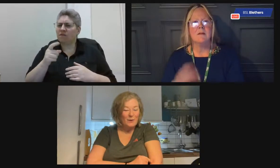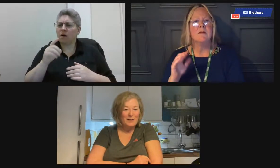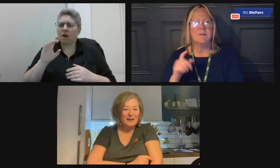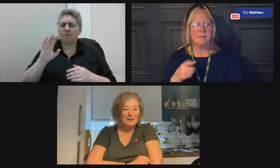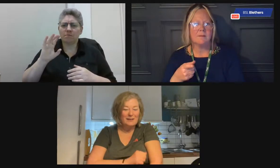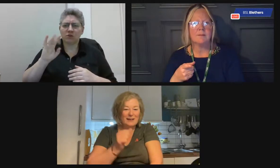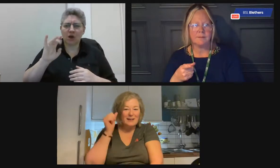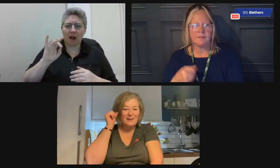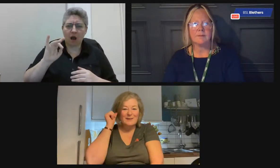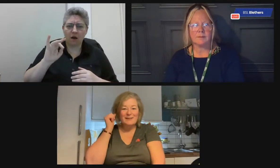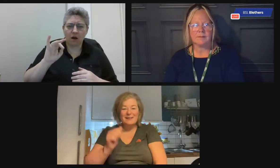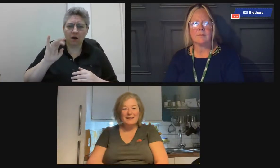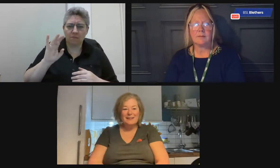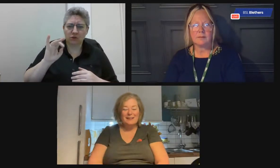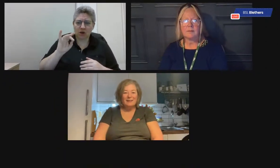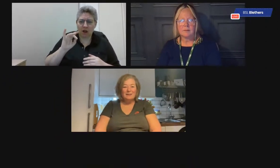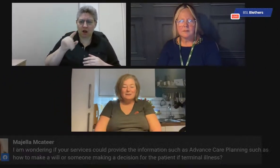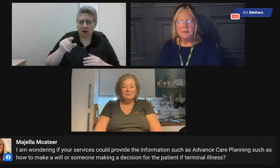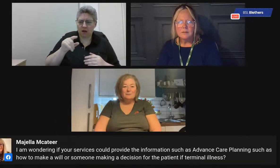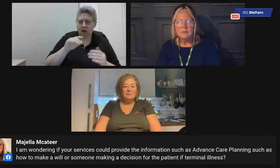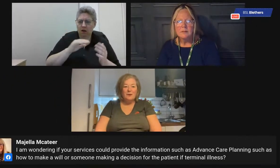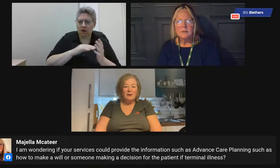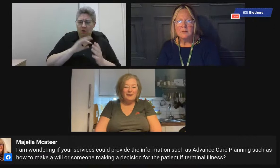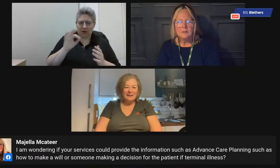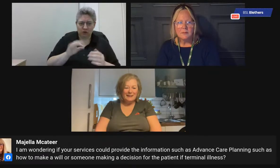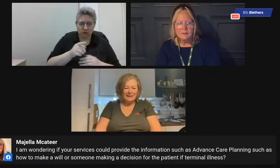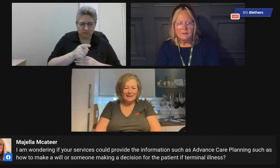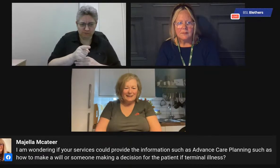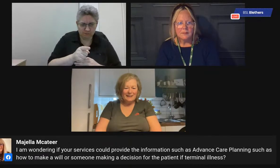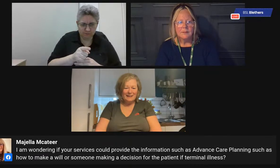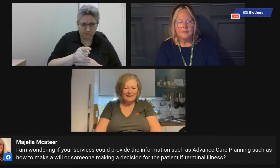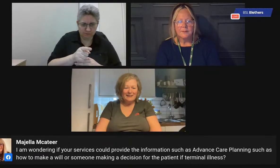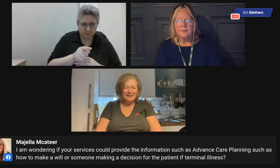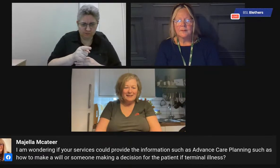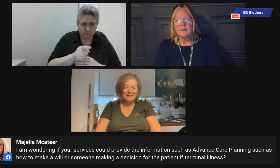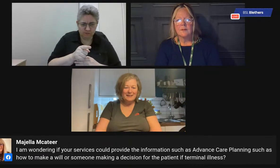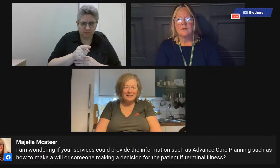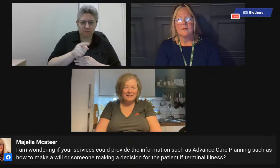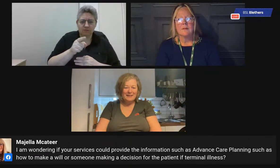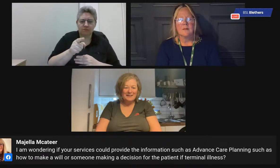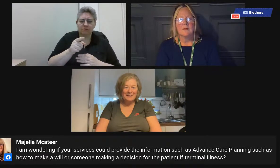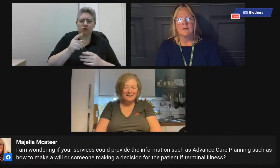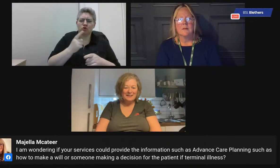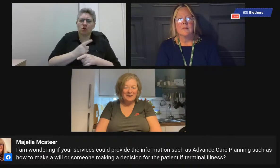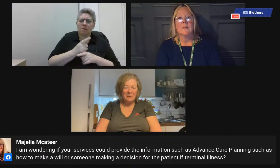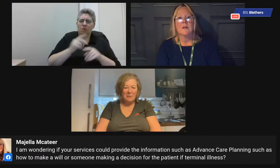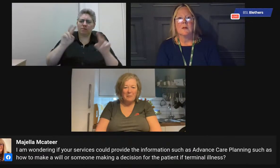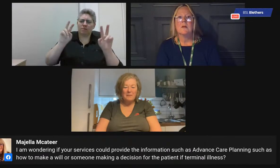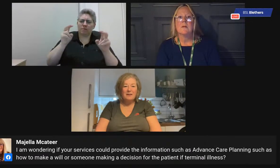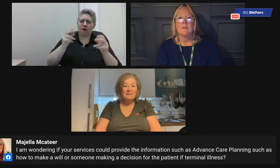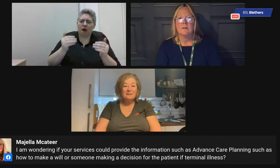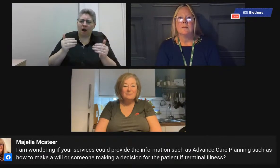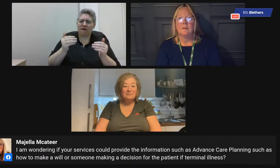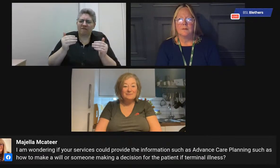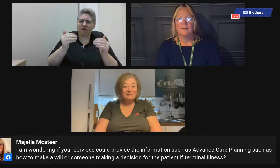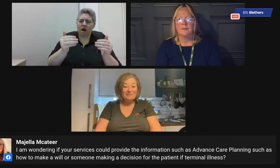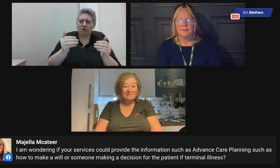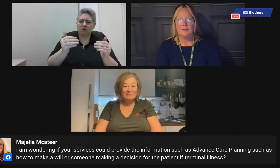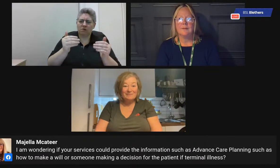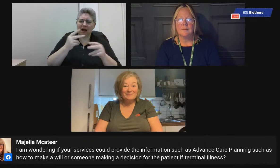to the community's question, even though I'm desperate to ask my own. We have a question from Magella McAteer.